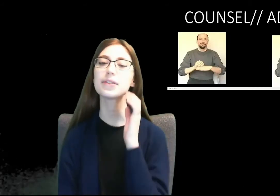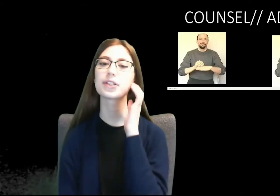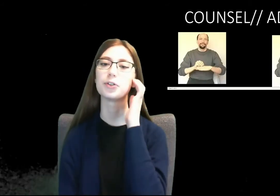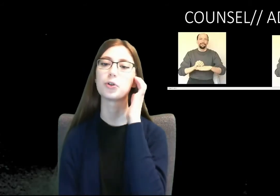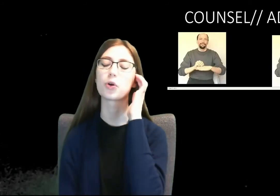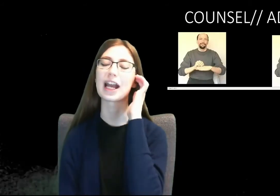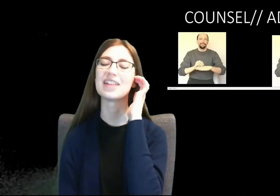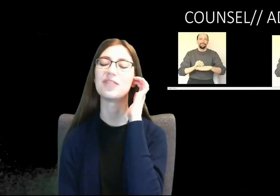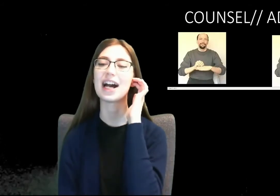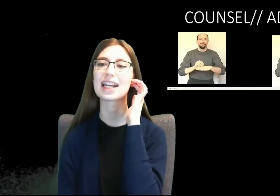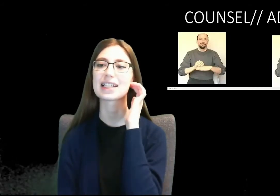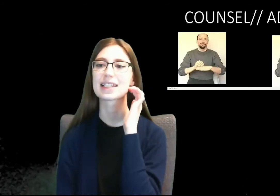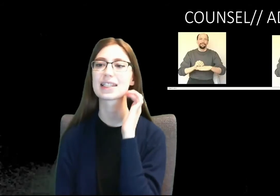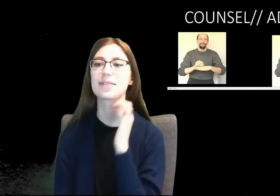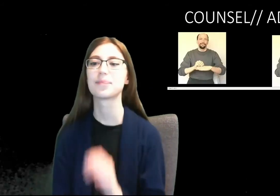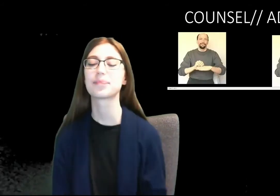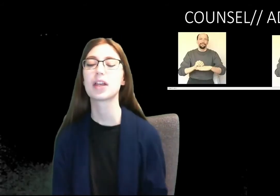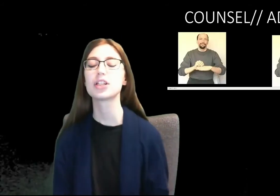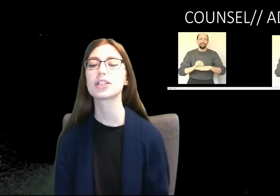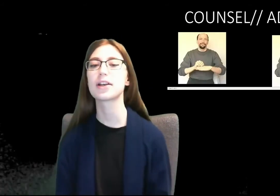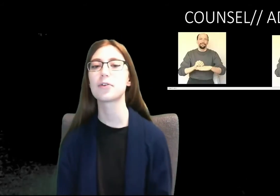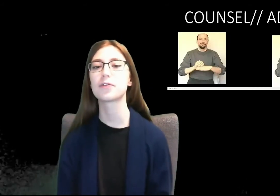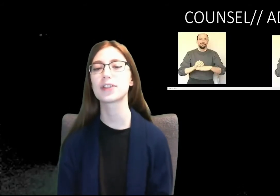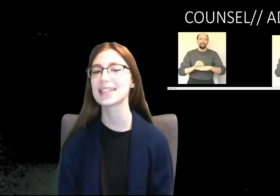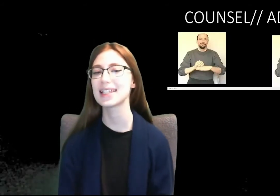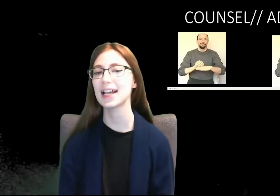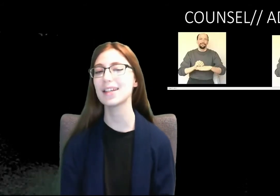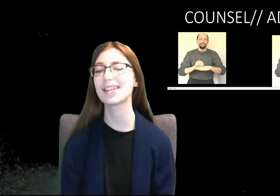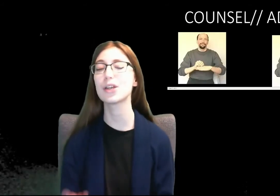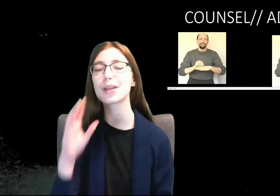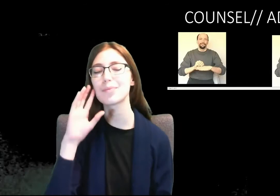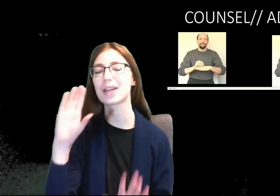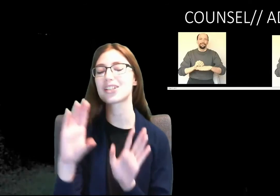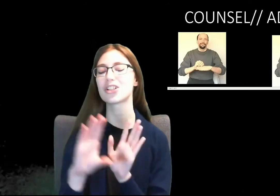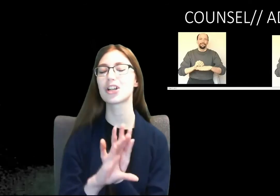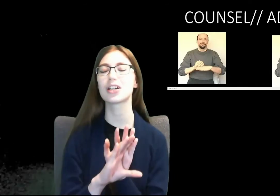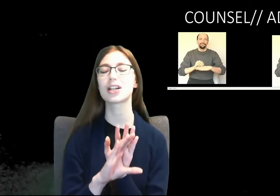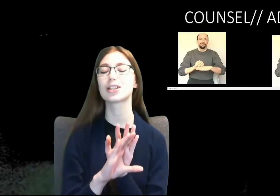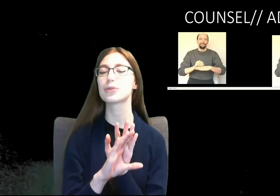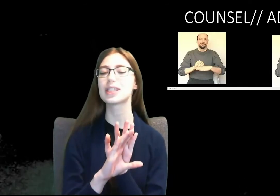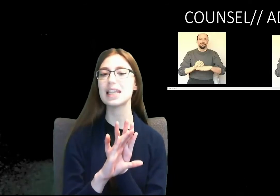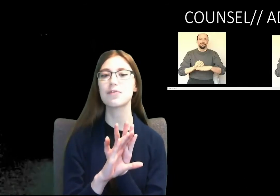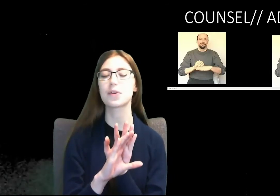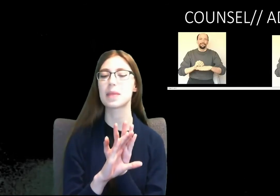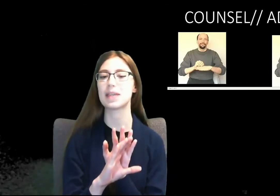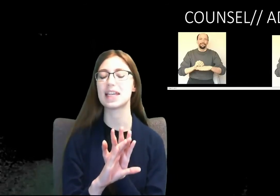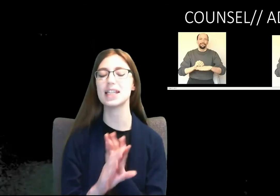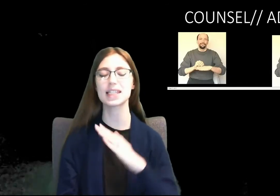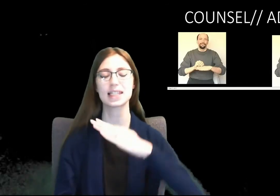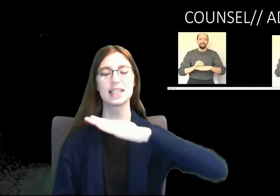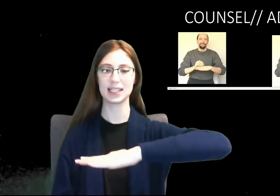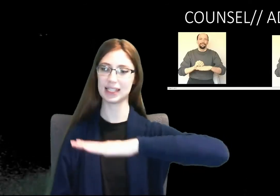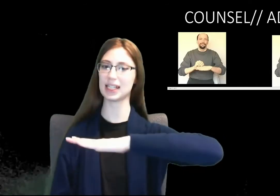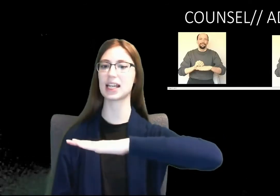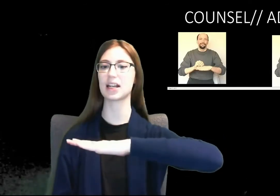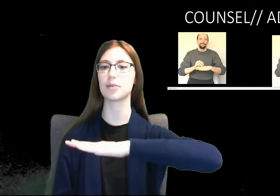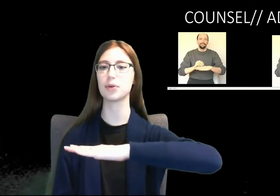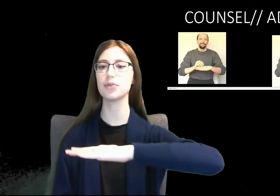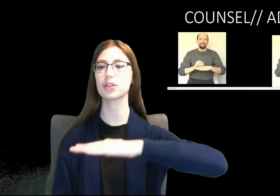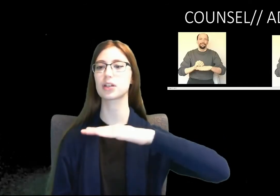Counsel or advise. So for this sign, you can picture Lucy from the Peanuts sitting at her booth. You're going to